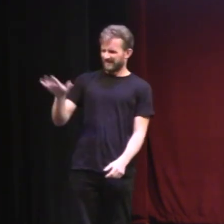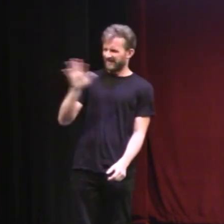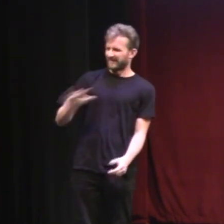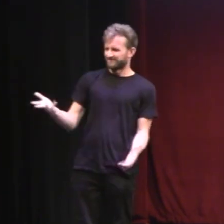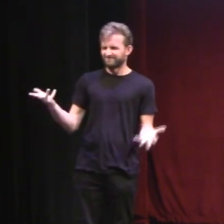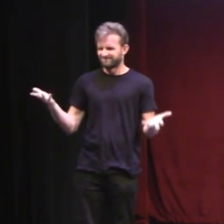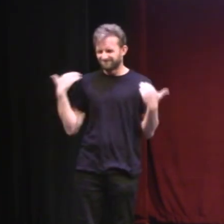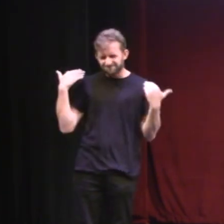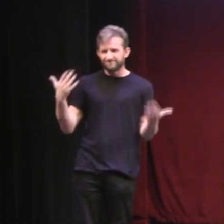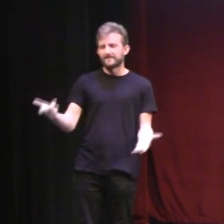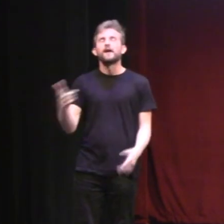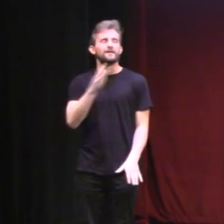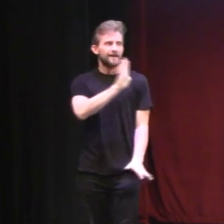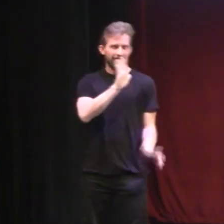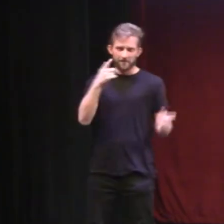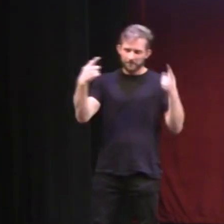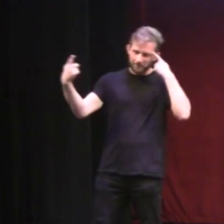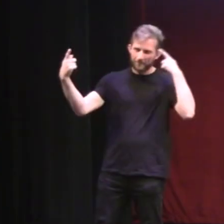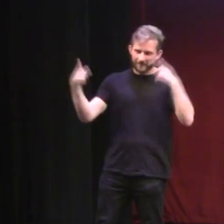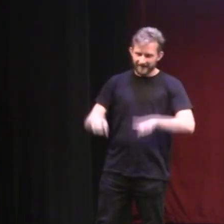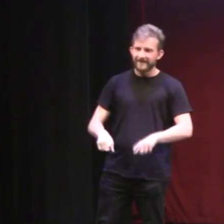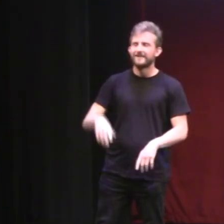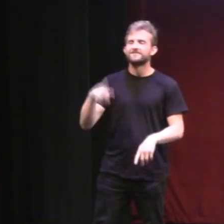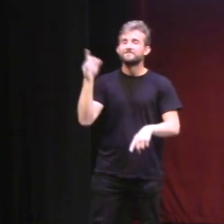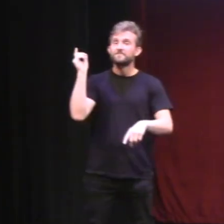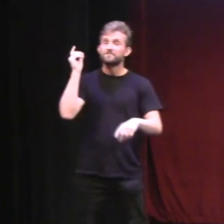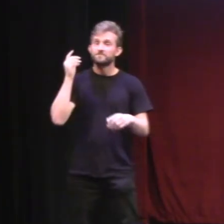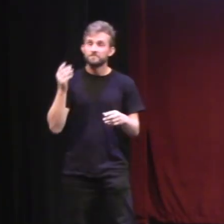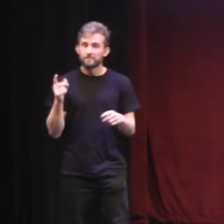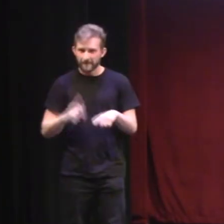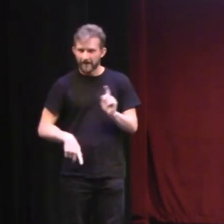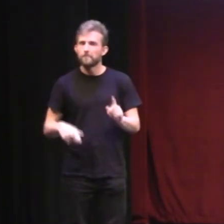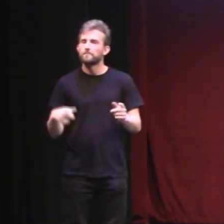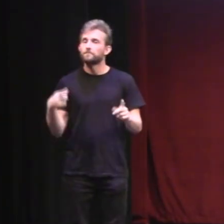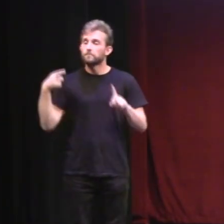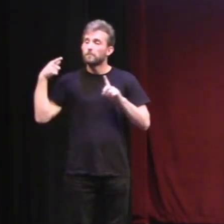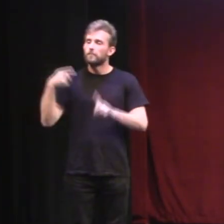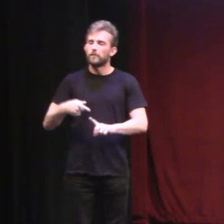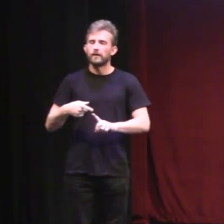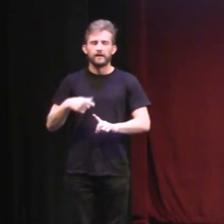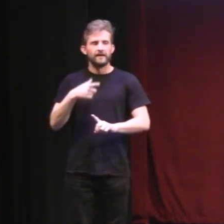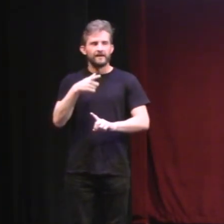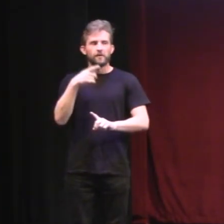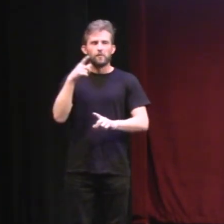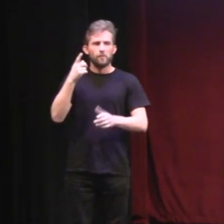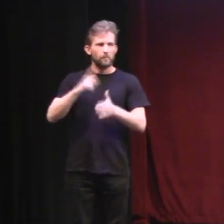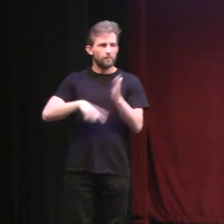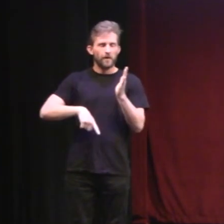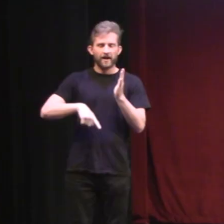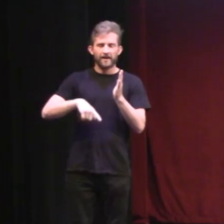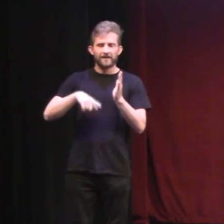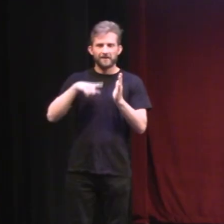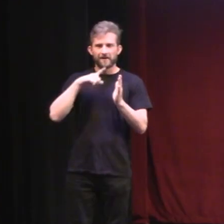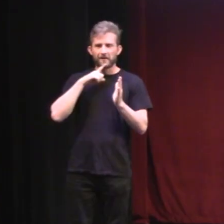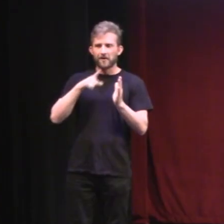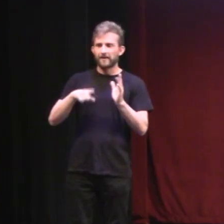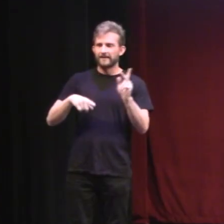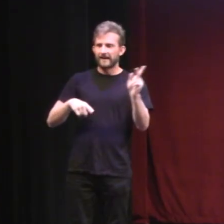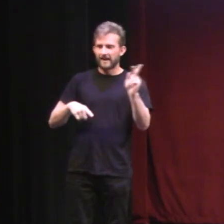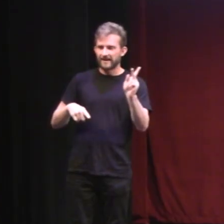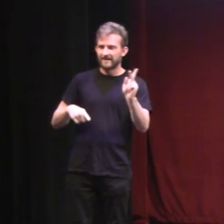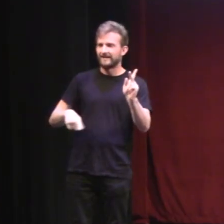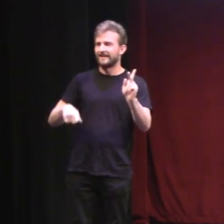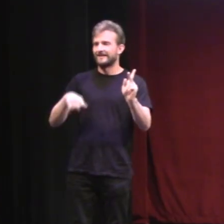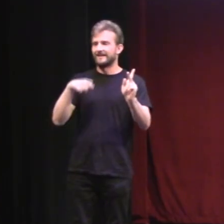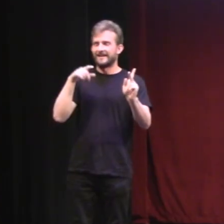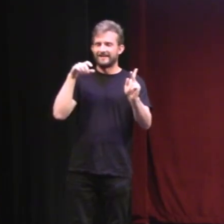are K and S if not replacements for sounds that C already makes? It